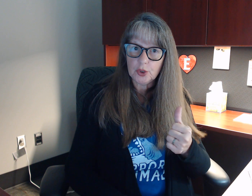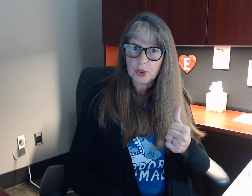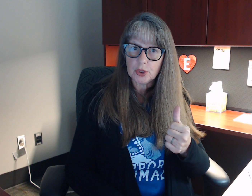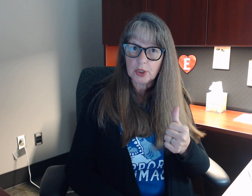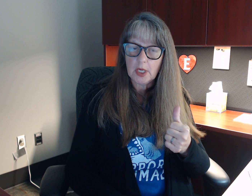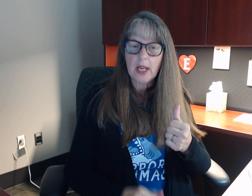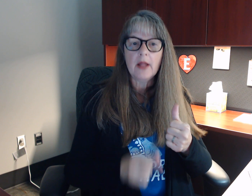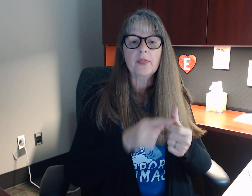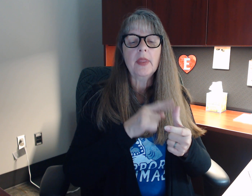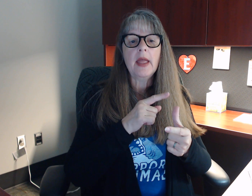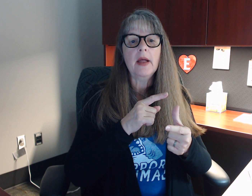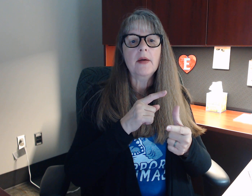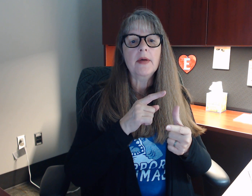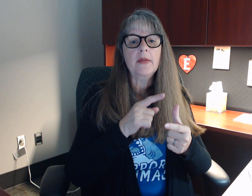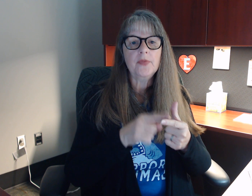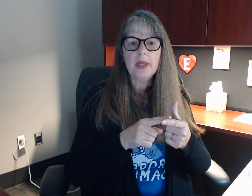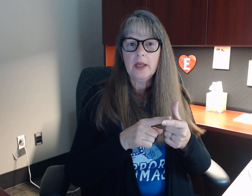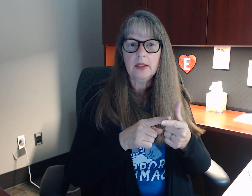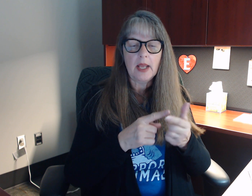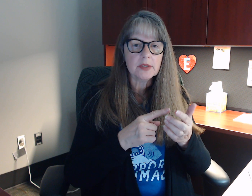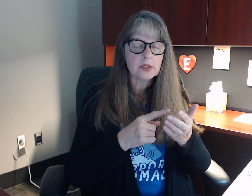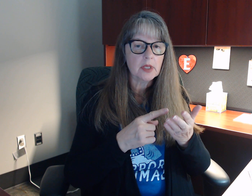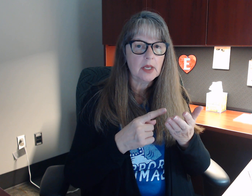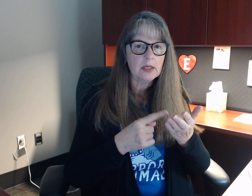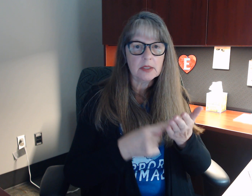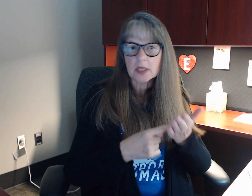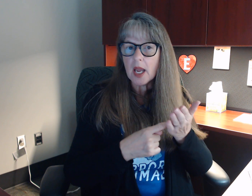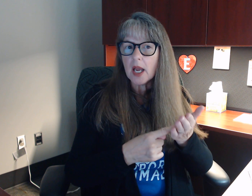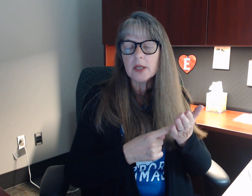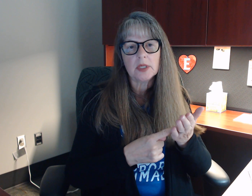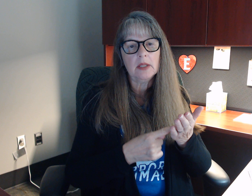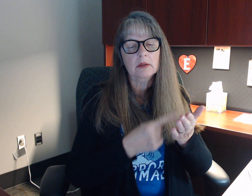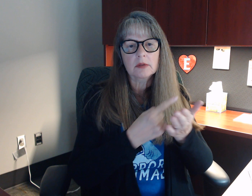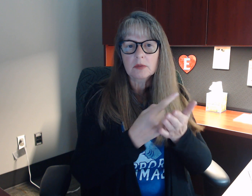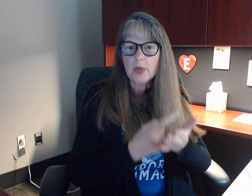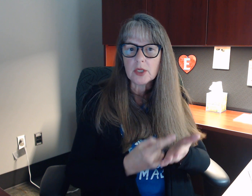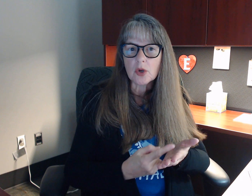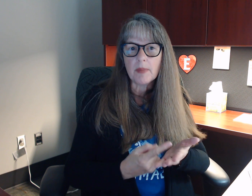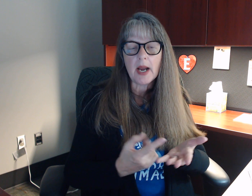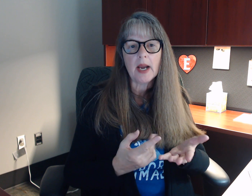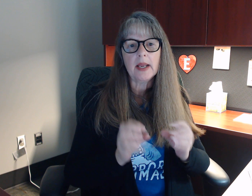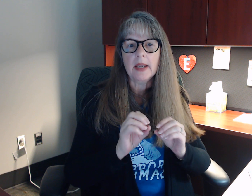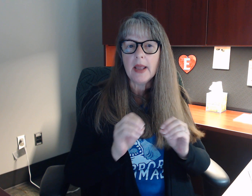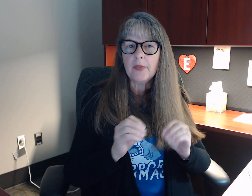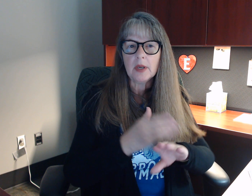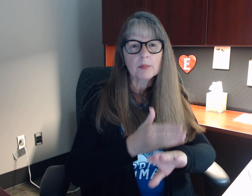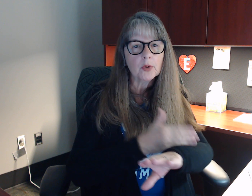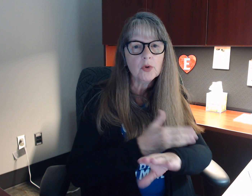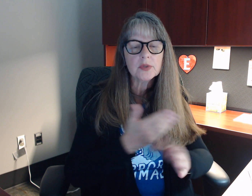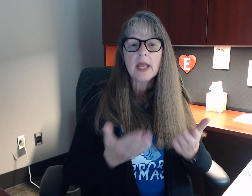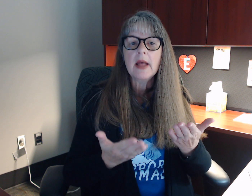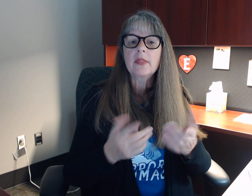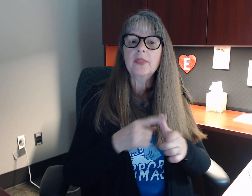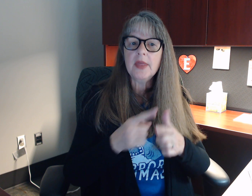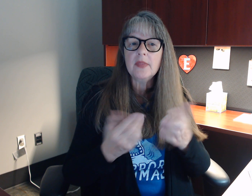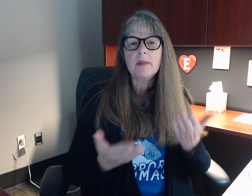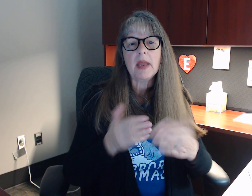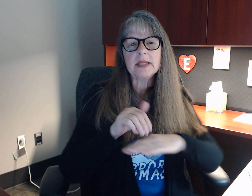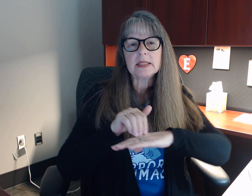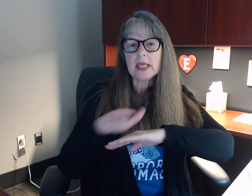first, and then as they discuss and weeks go by and nothing improves, then they may send